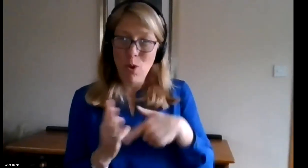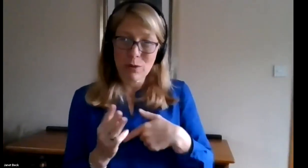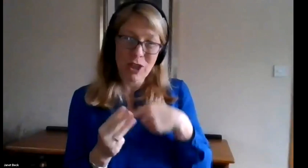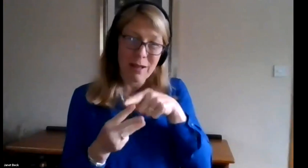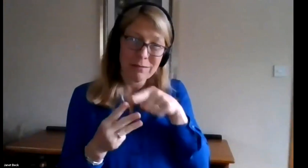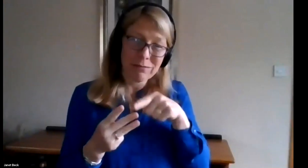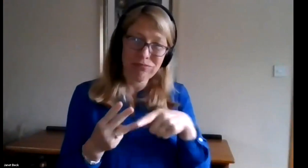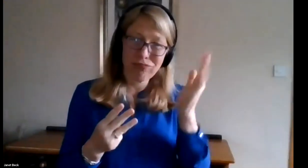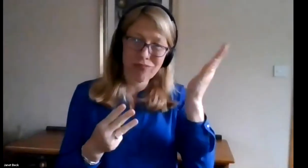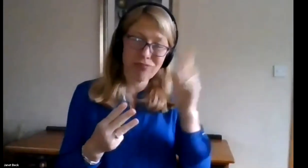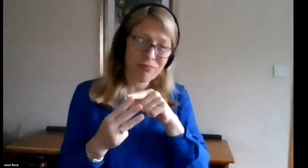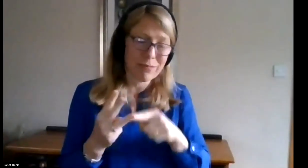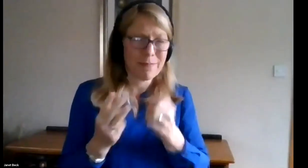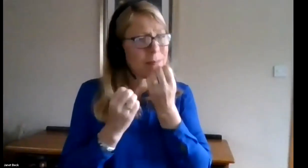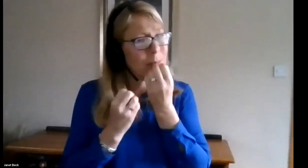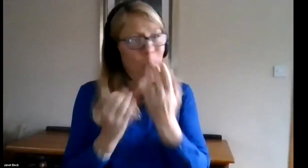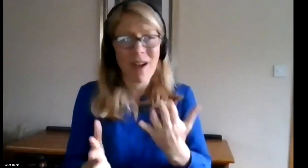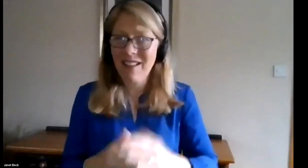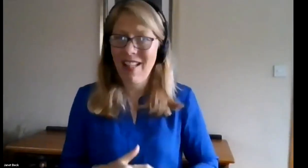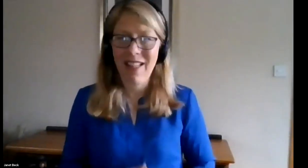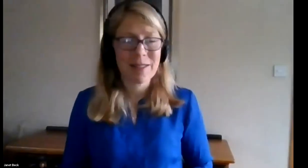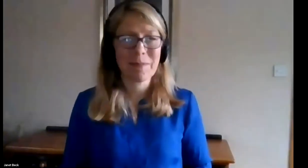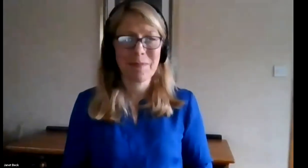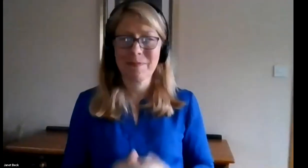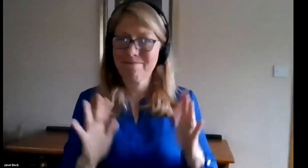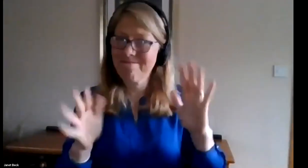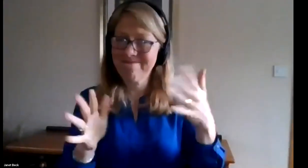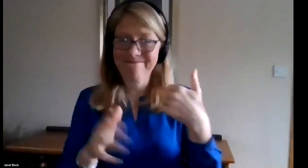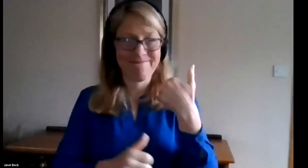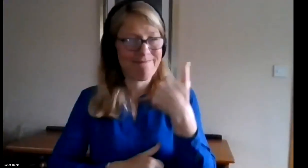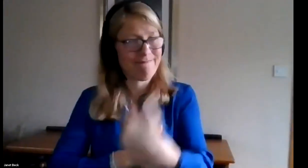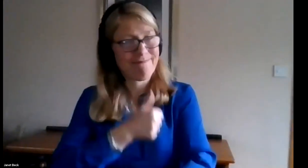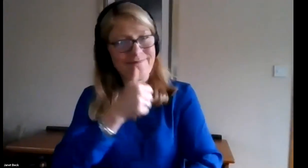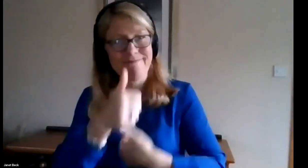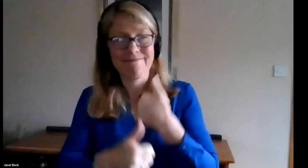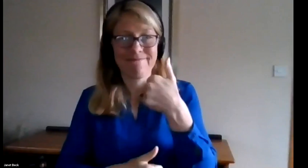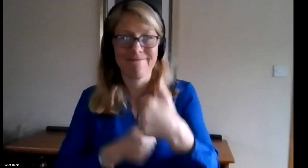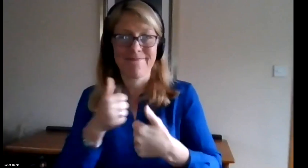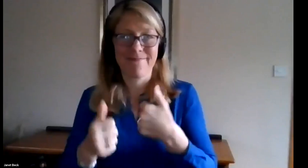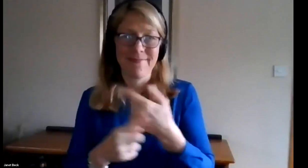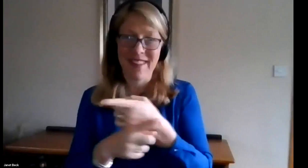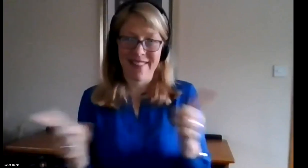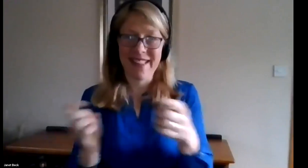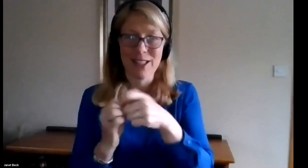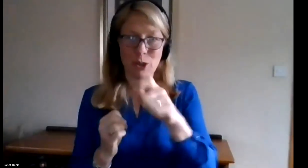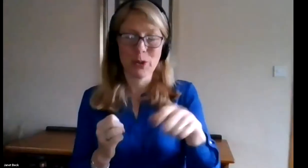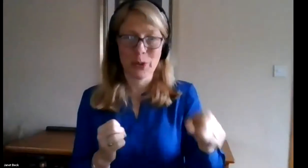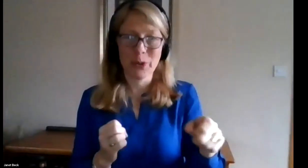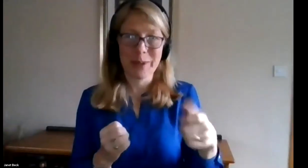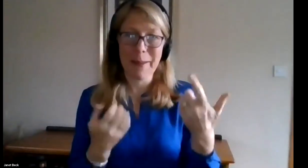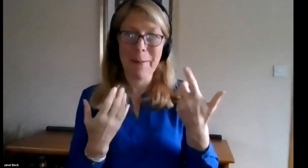and Fiona are really wonderful. And first of all, congratulations, big congratulations to these students who